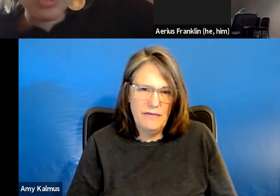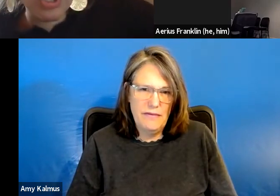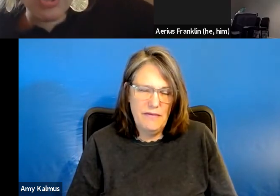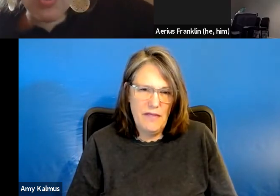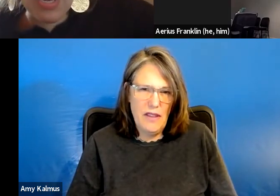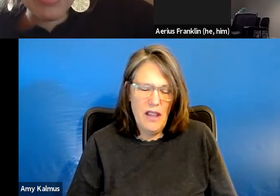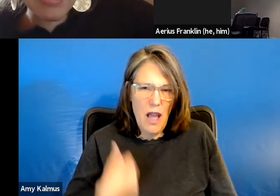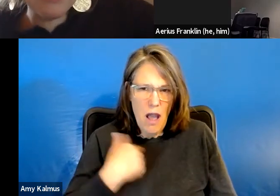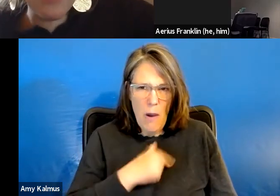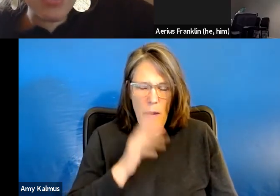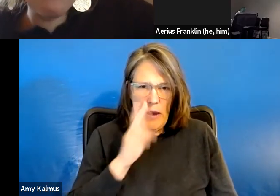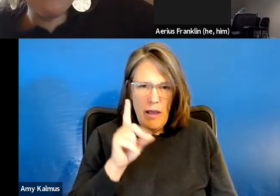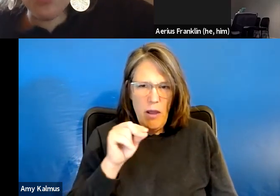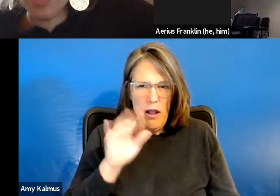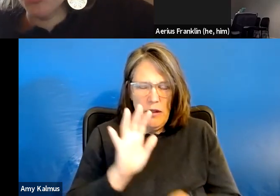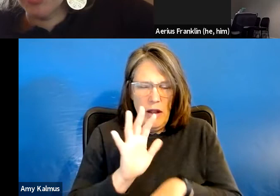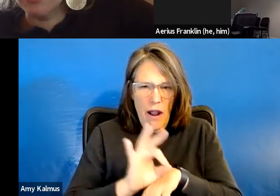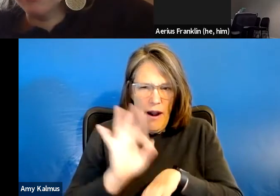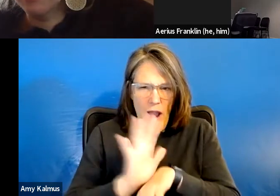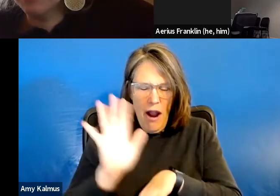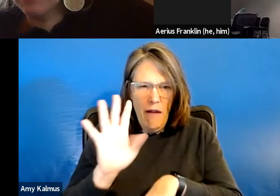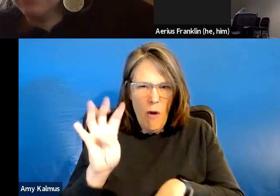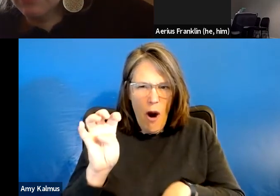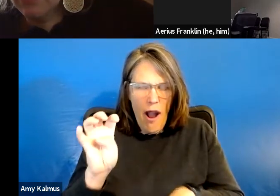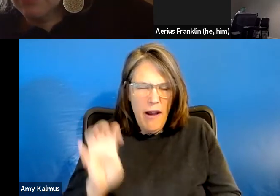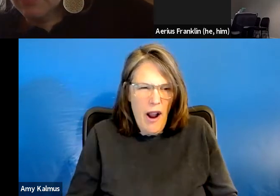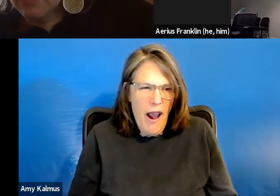You will do 9 to 5, 400.